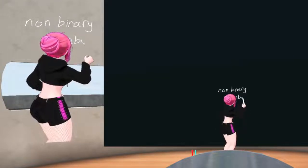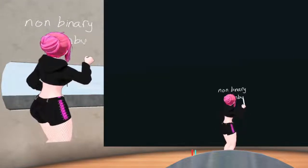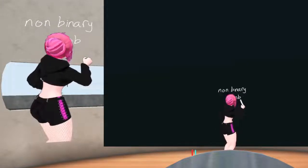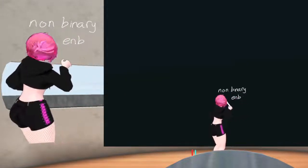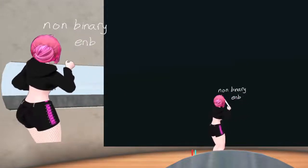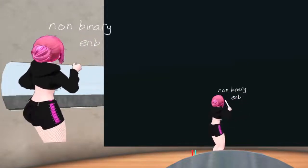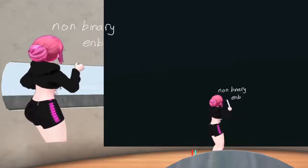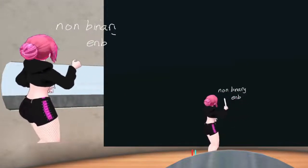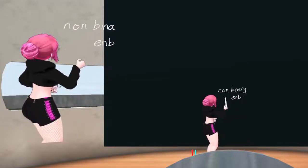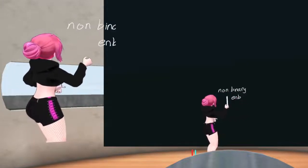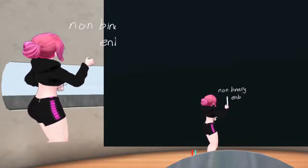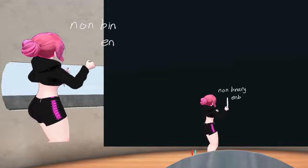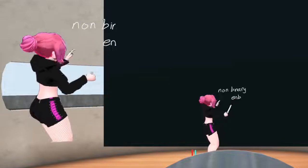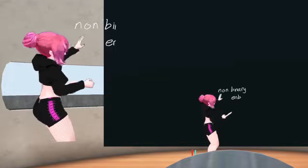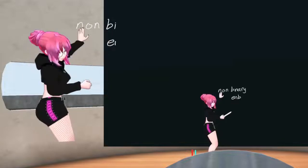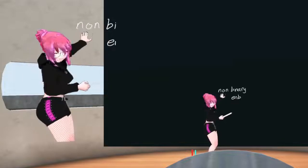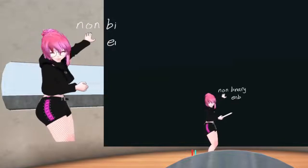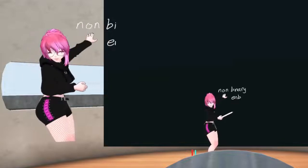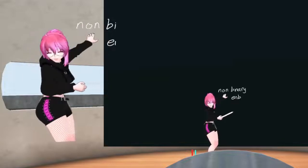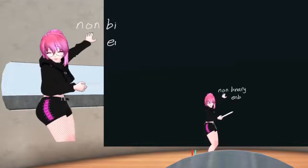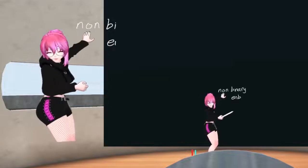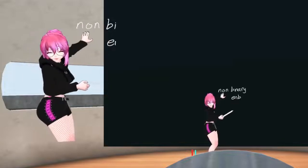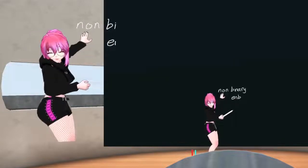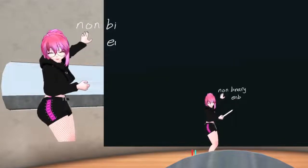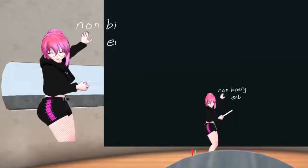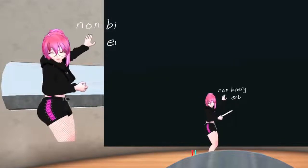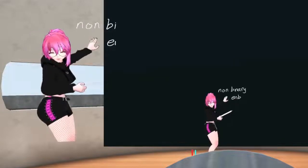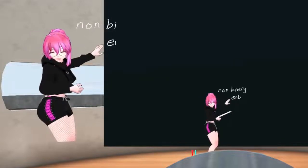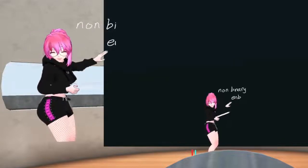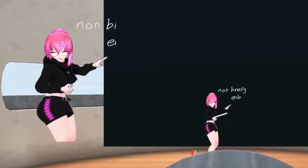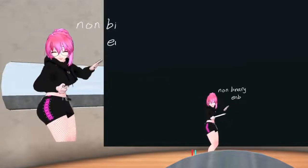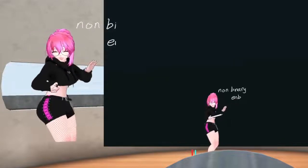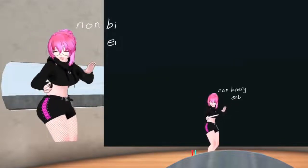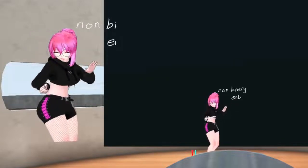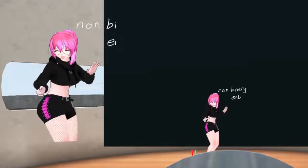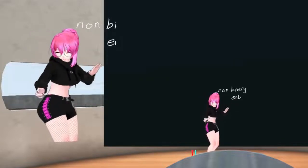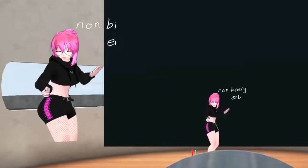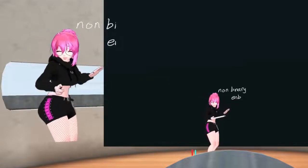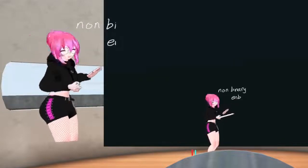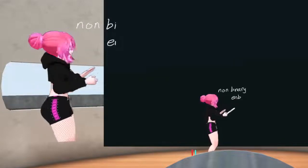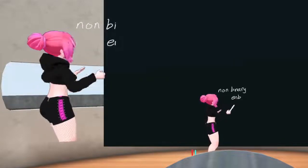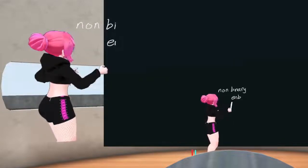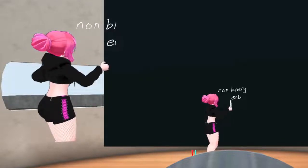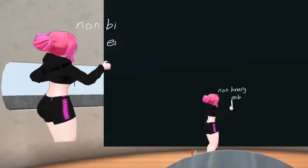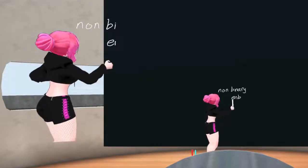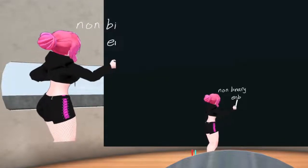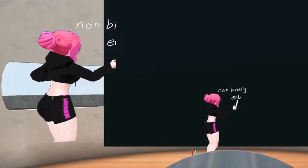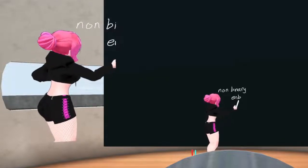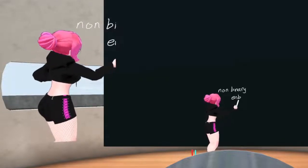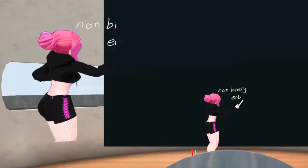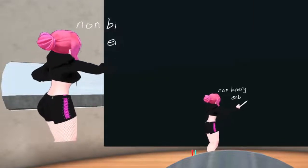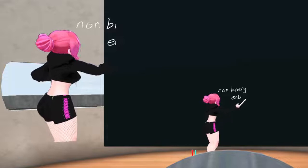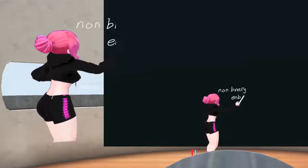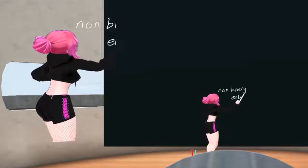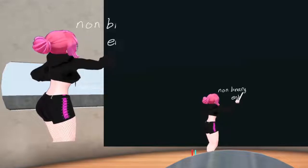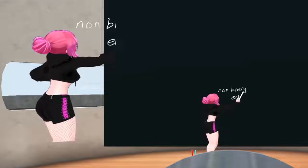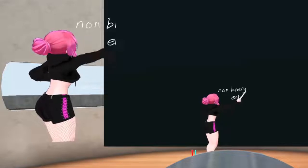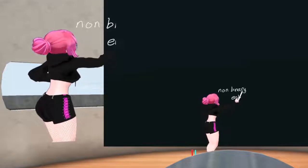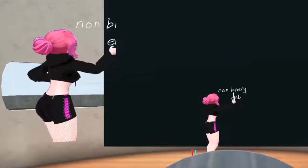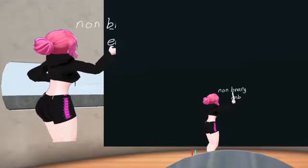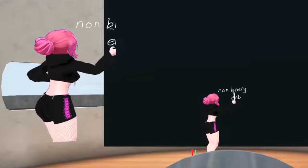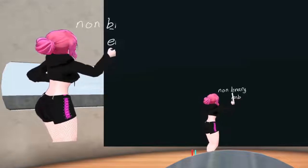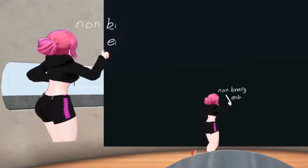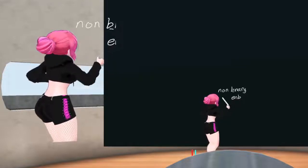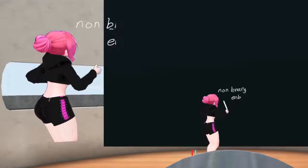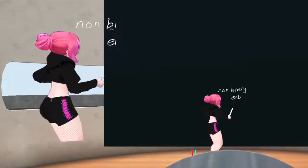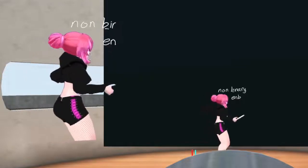So taking the sound of NB, like it still sounds like NB, but it's with an NB. So like the